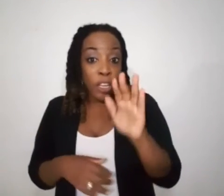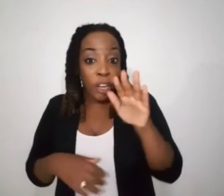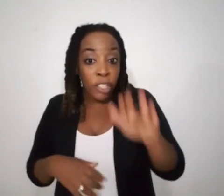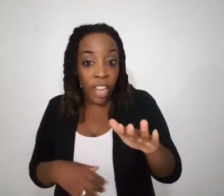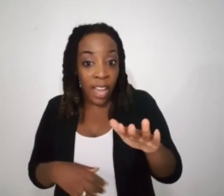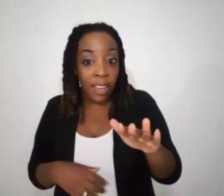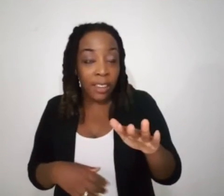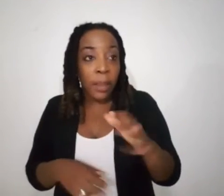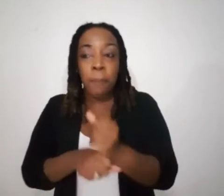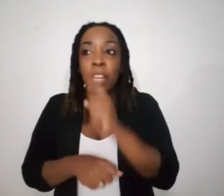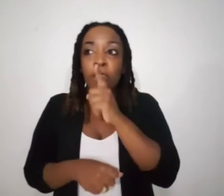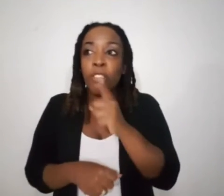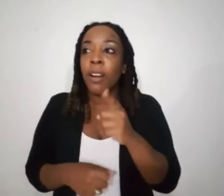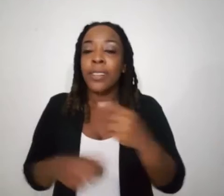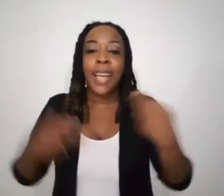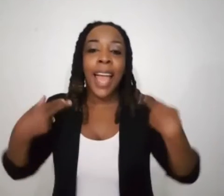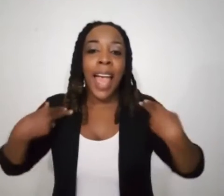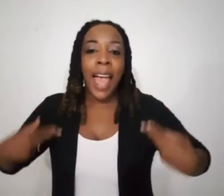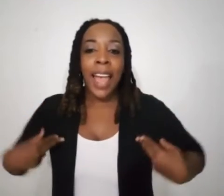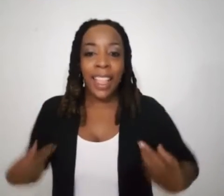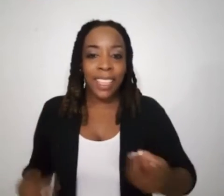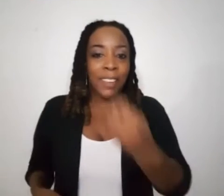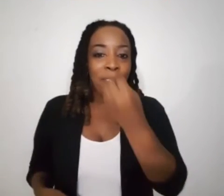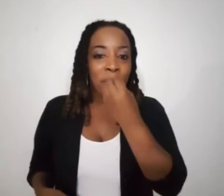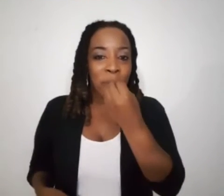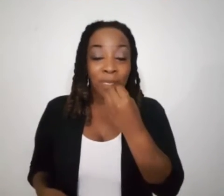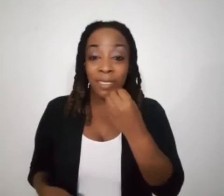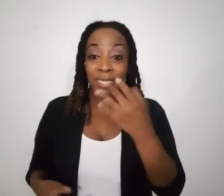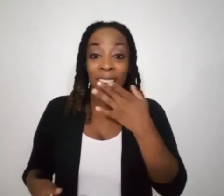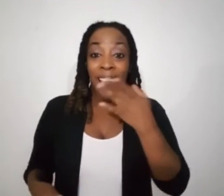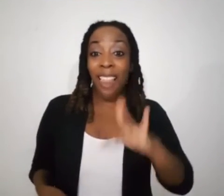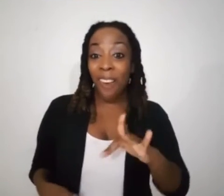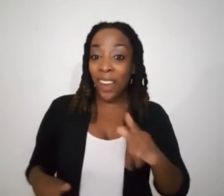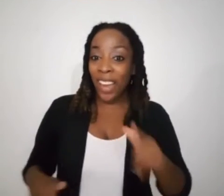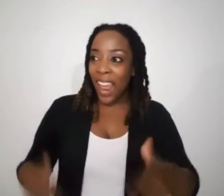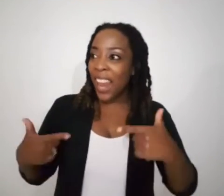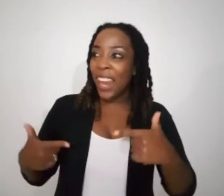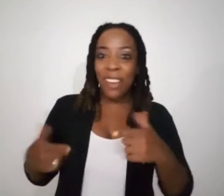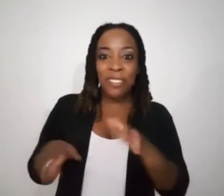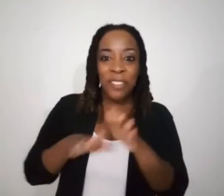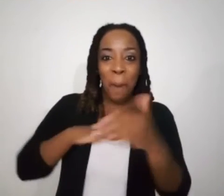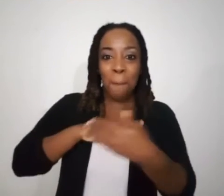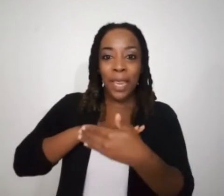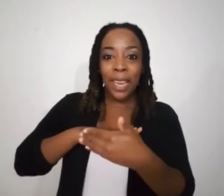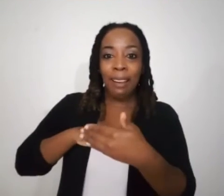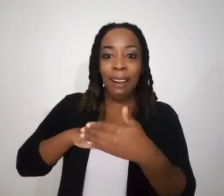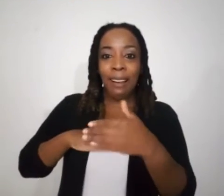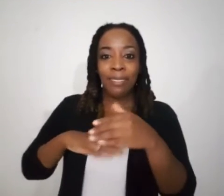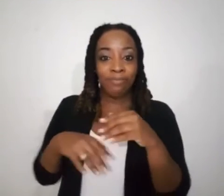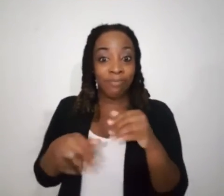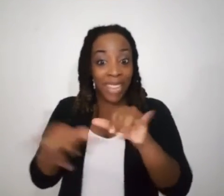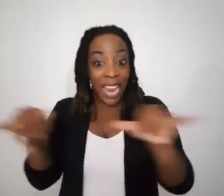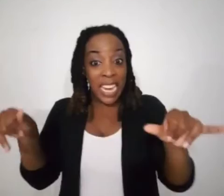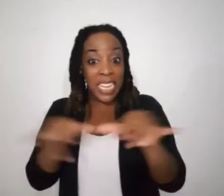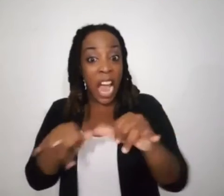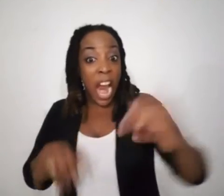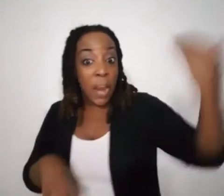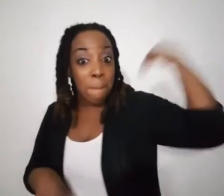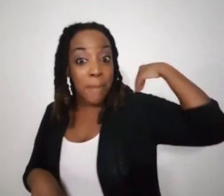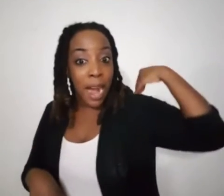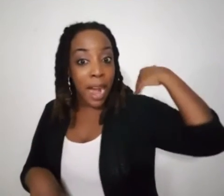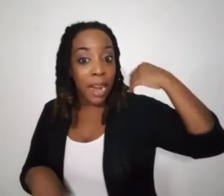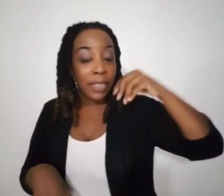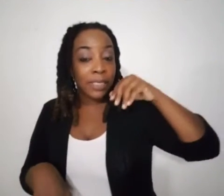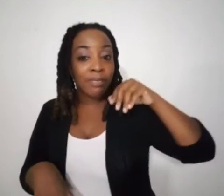fresh foods. We're lucky to live in a country where we can go round the back and pick a mango, or we